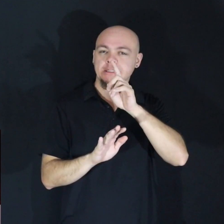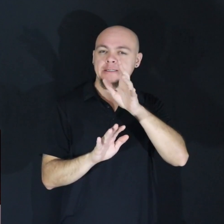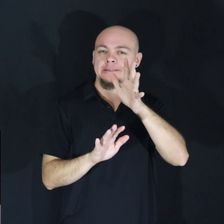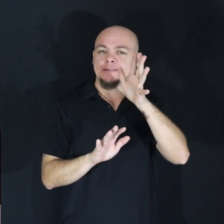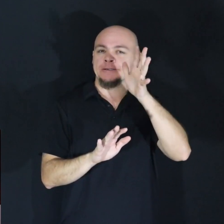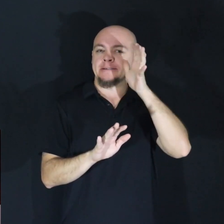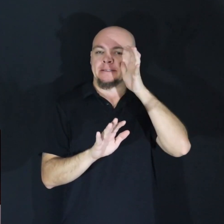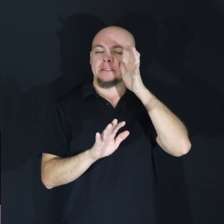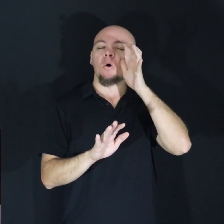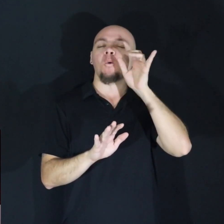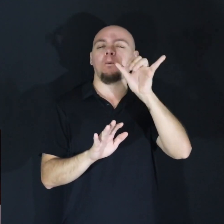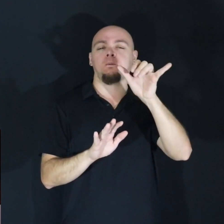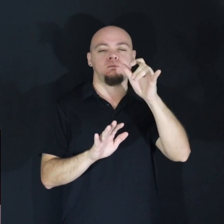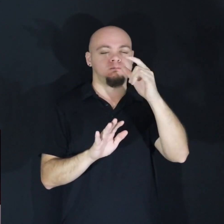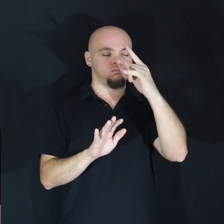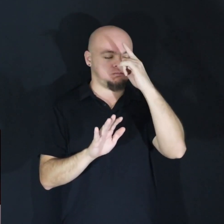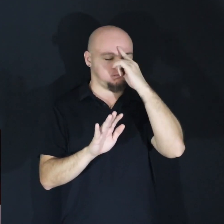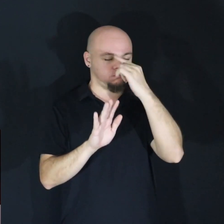hear them.